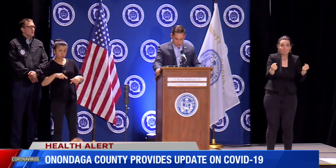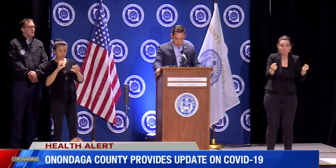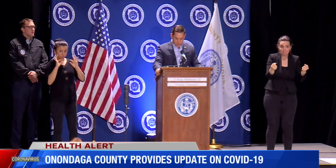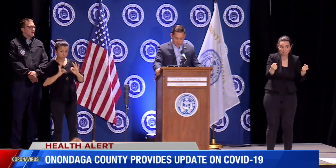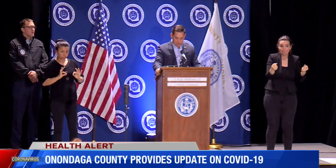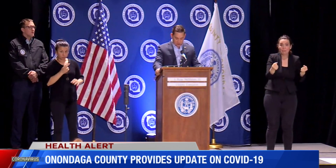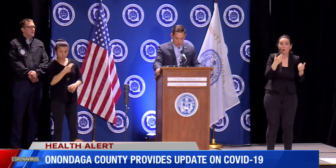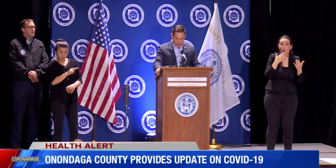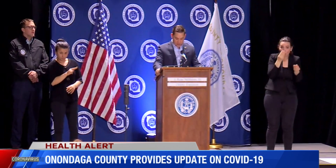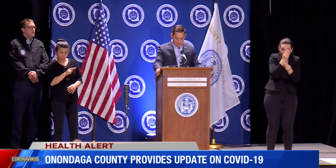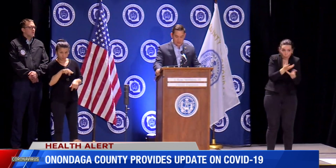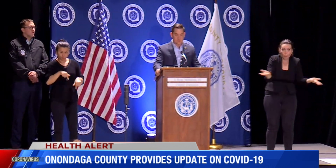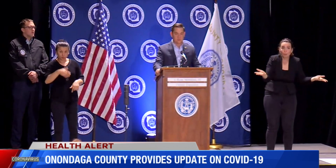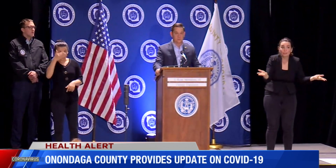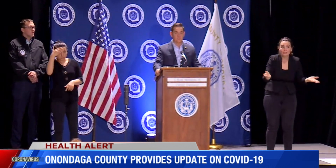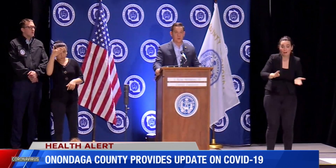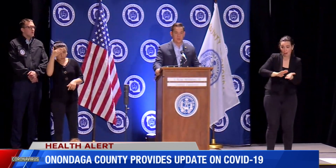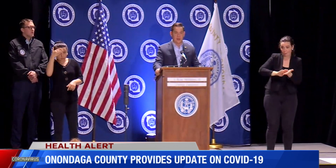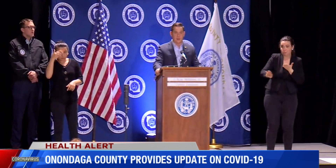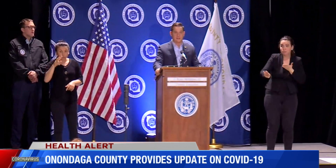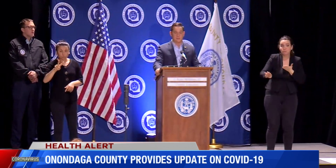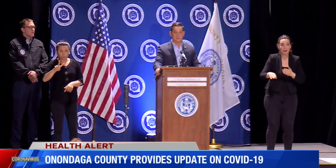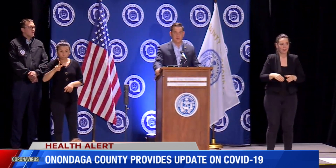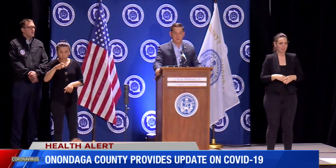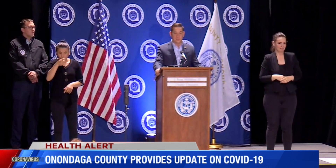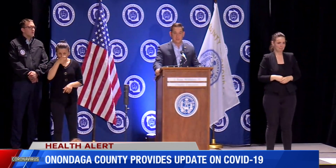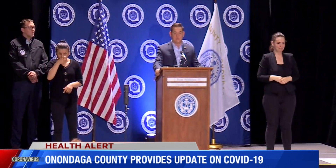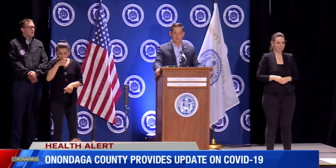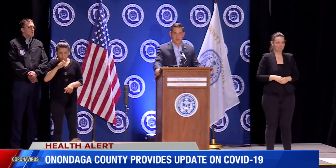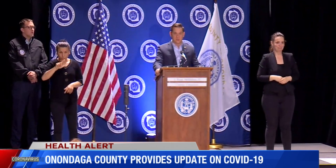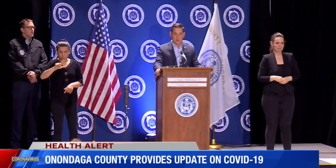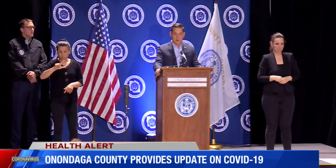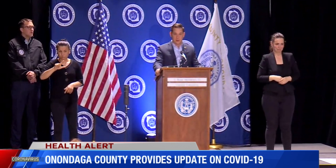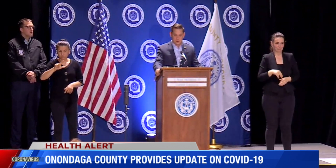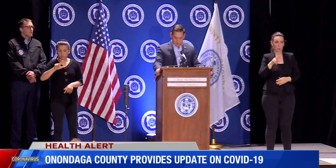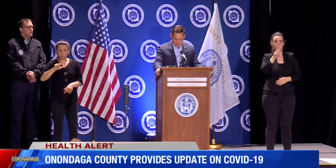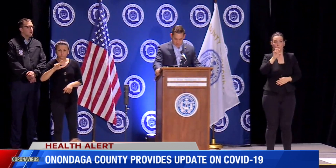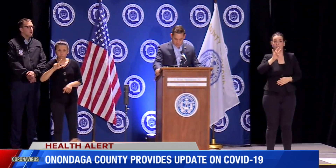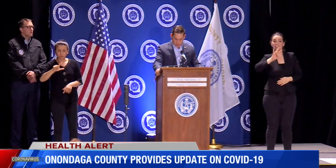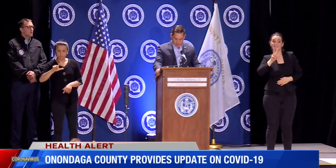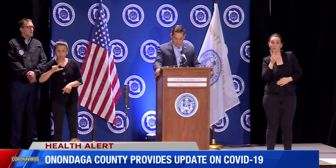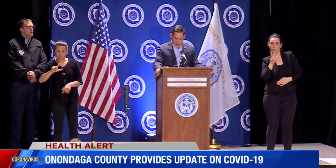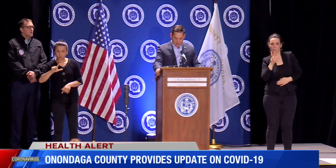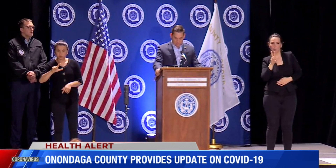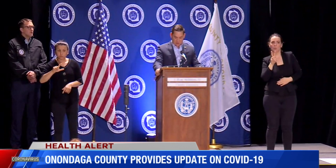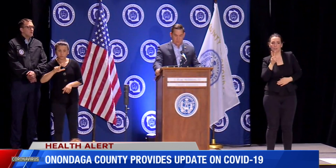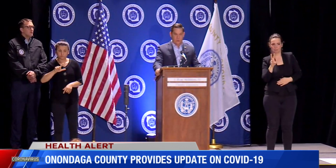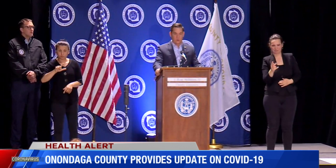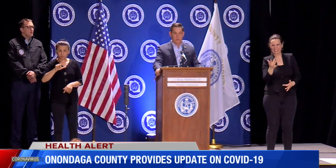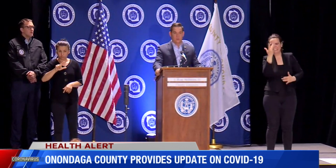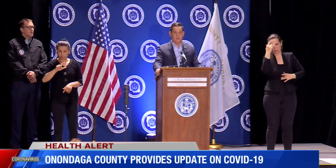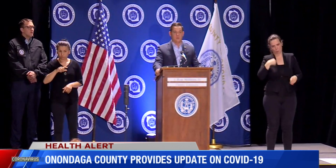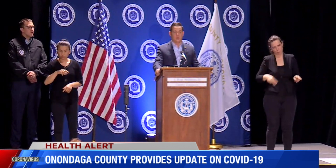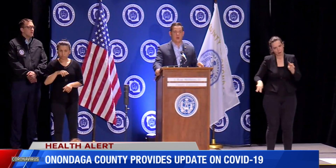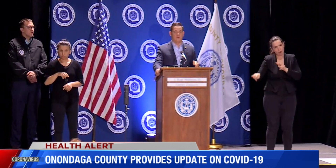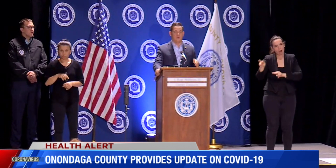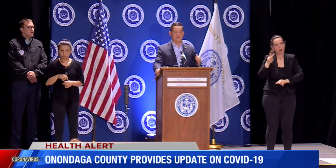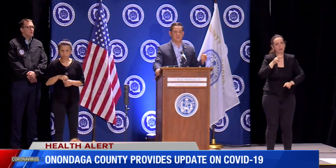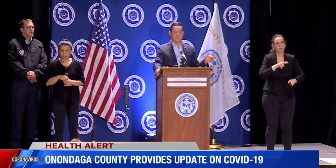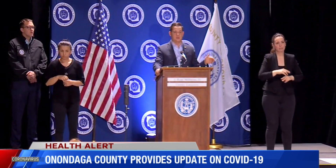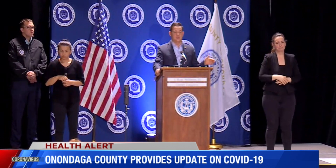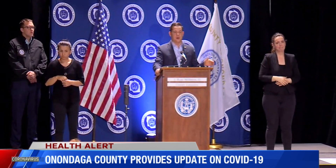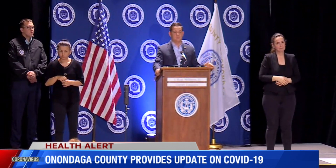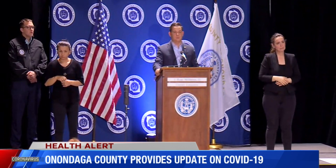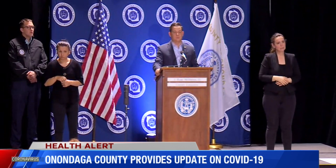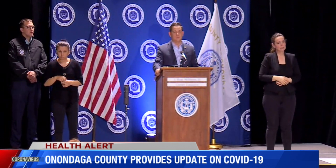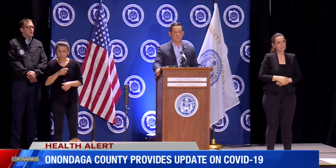is 272 cases. Again, that's up 15 from yesterday. So we had 5 people recover